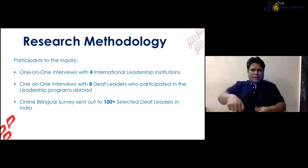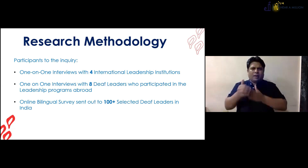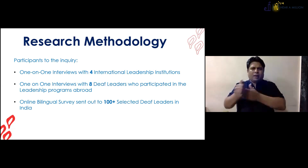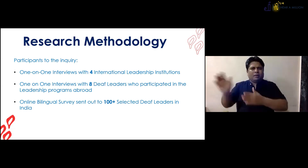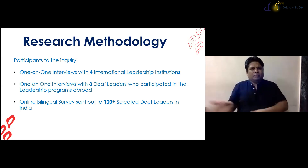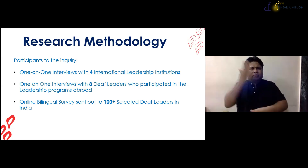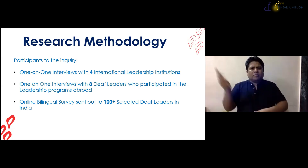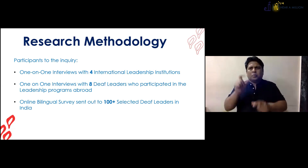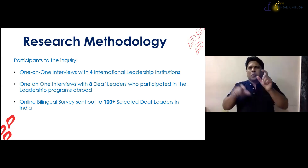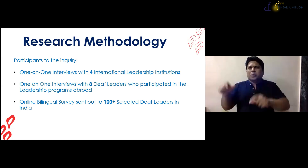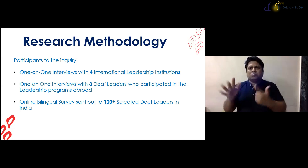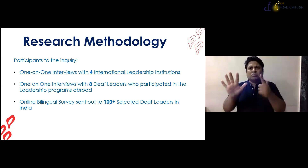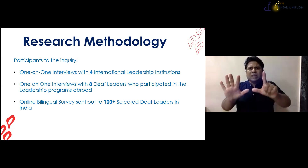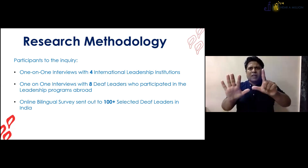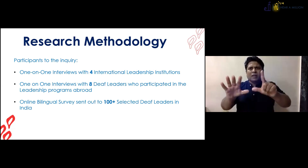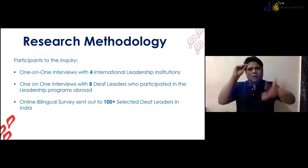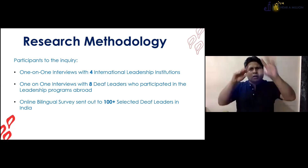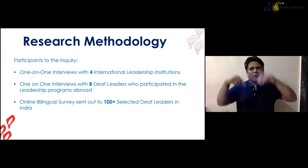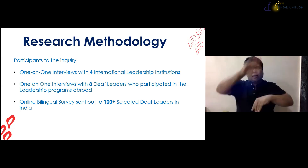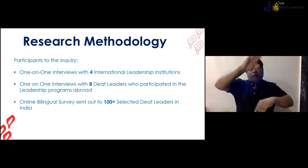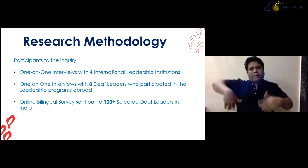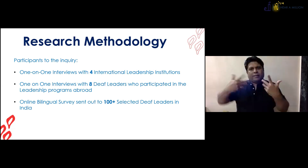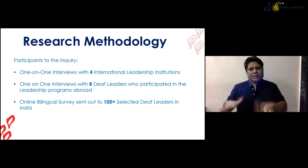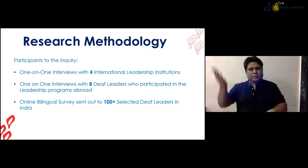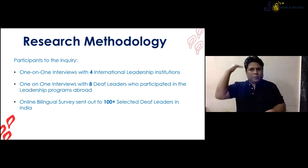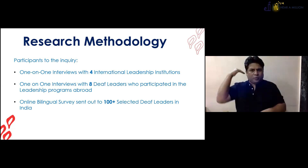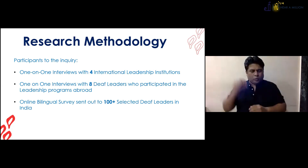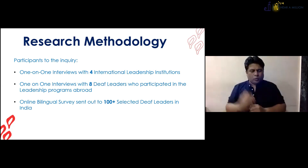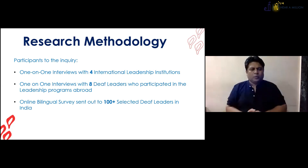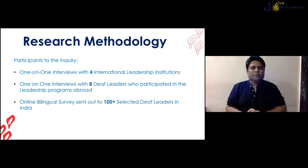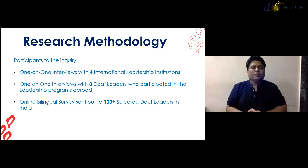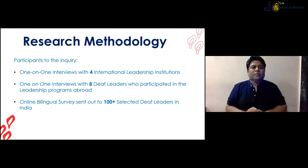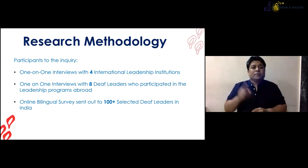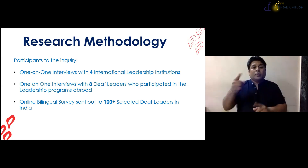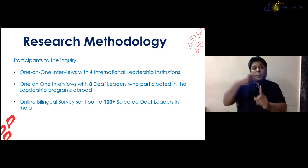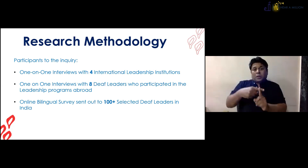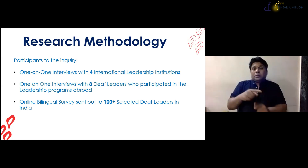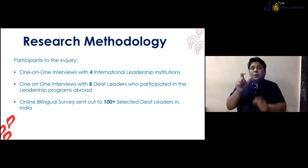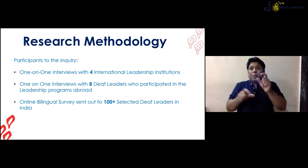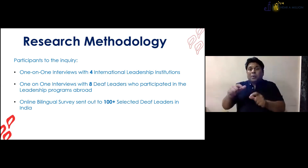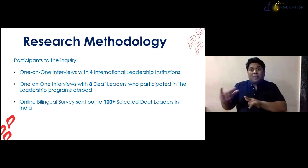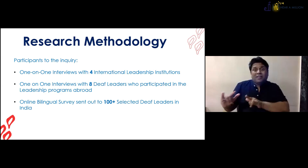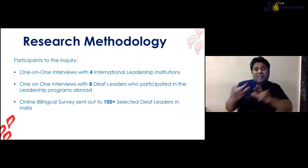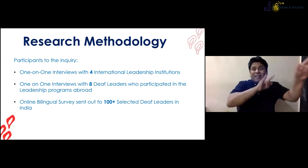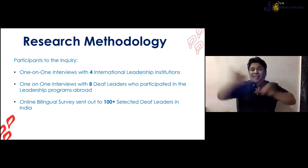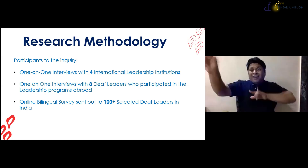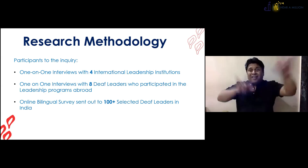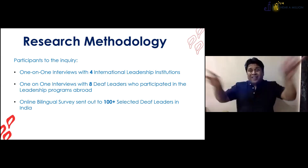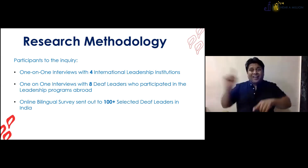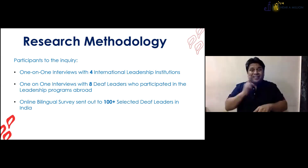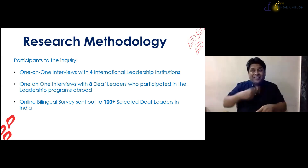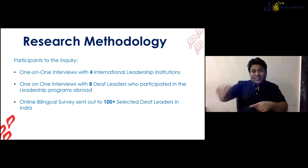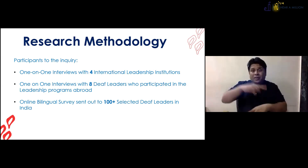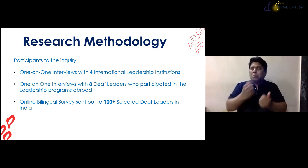Europe. So, and many people from India, a lot of people go there, like around 7 Indians have gone there earlier for, getting to be